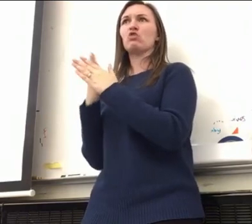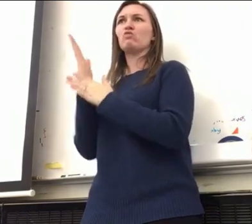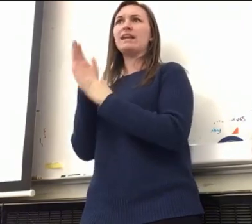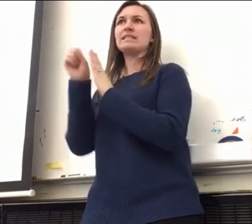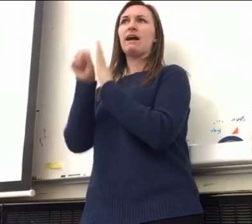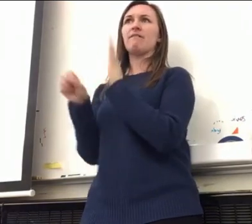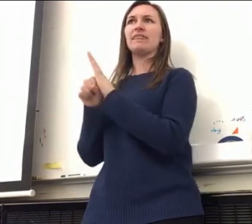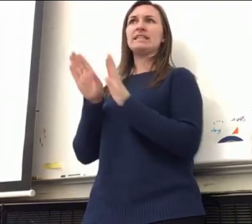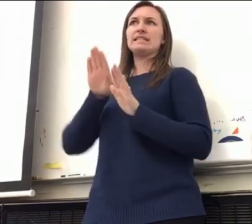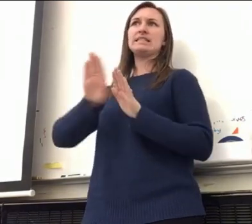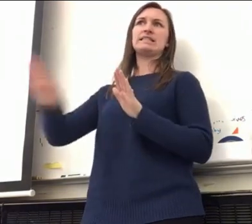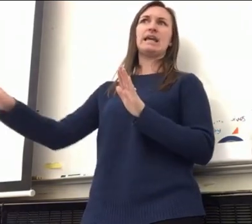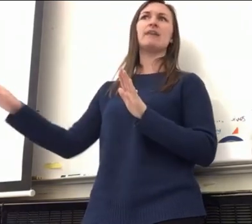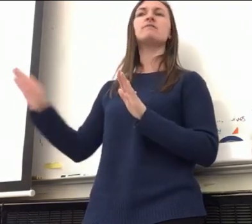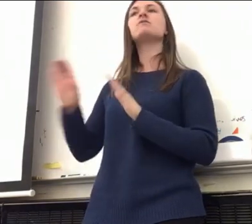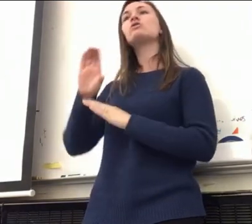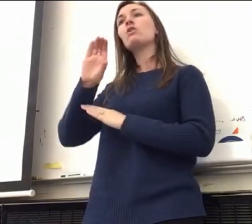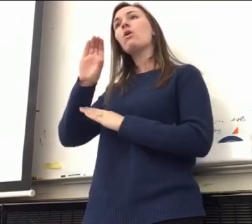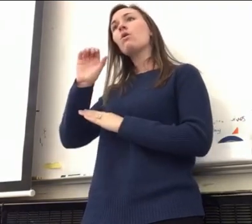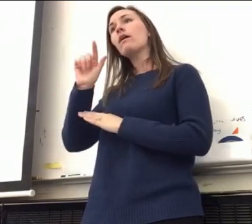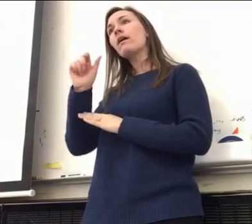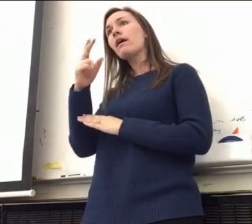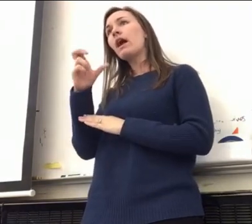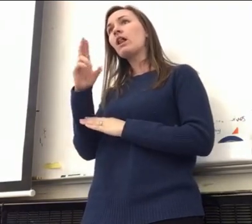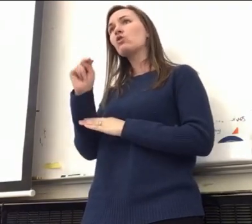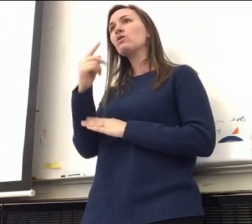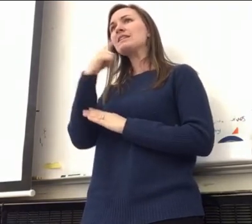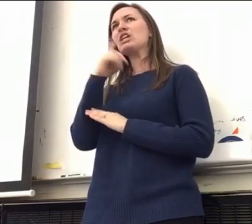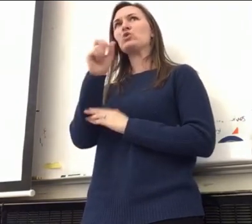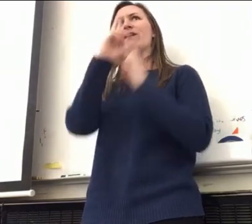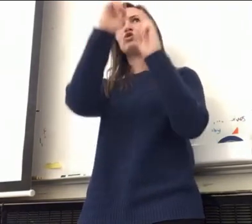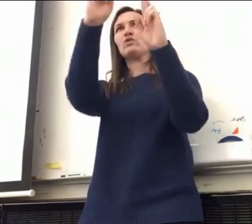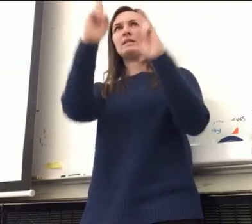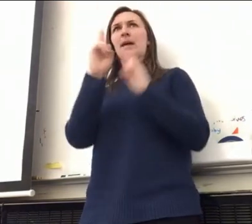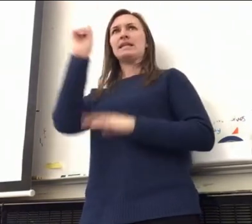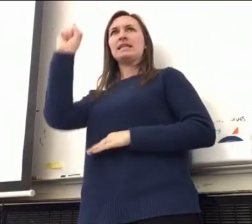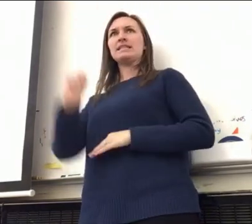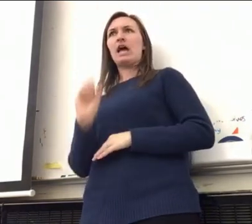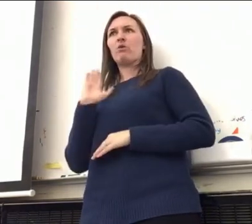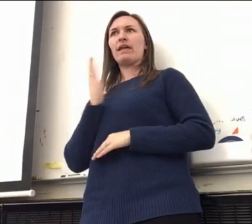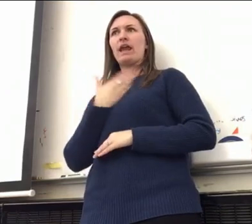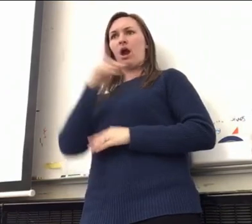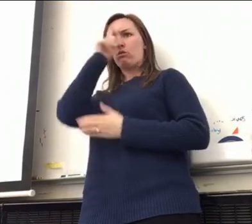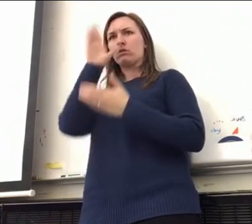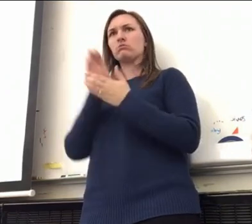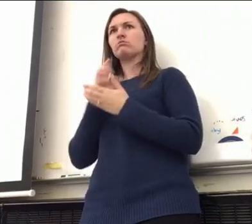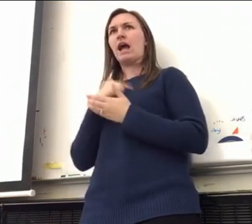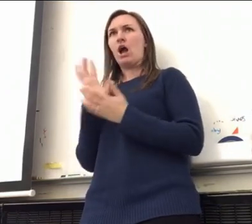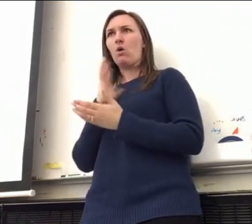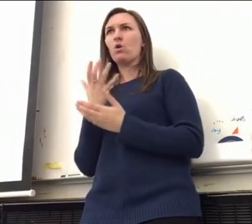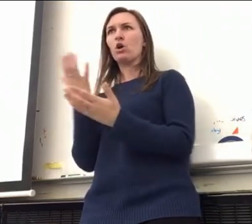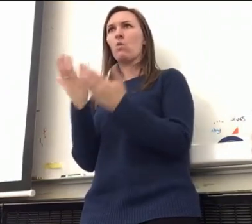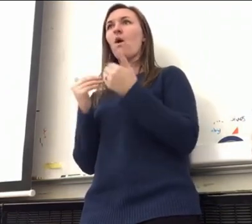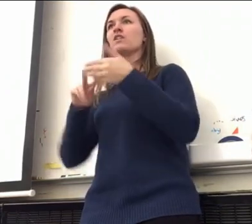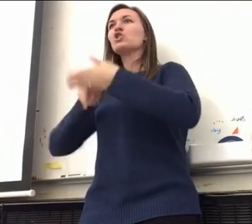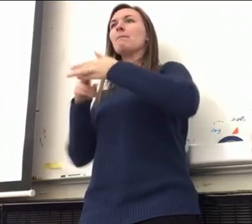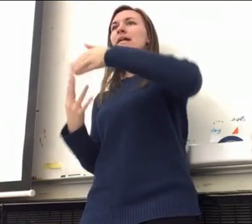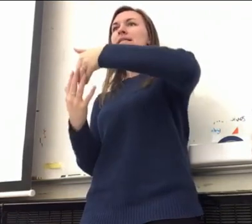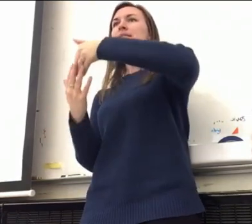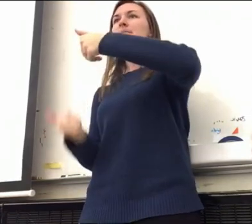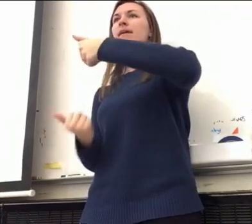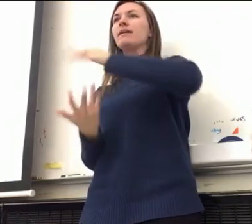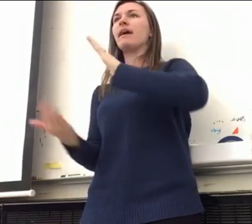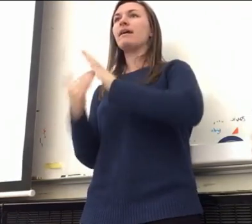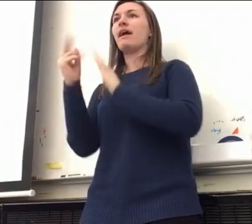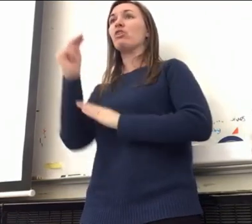states." Okay? John C. Calhoun says, "You must respect the South. This is going to split them up." And then what's going to happen is